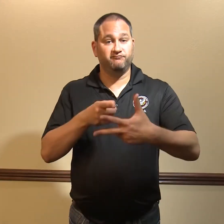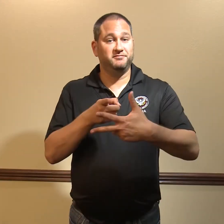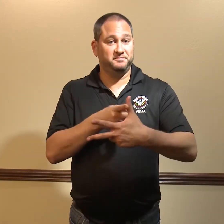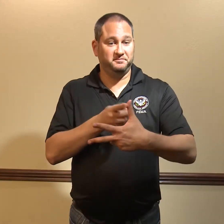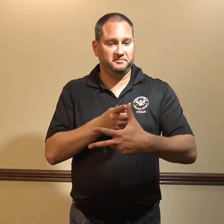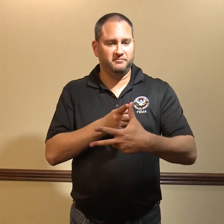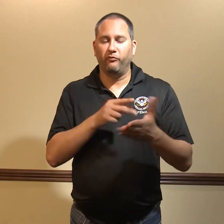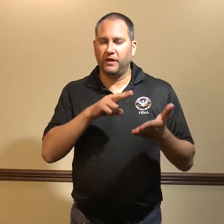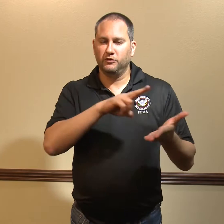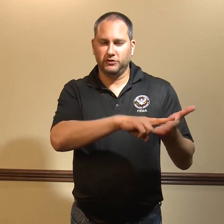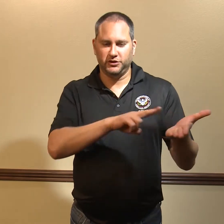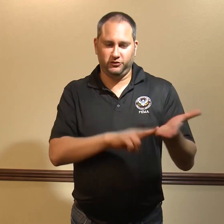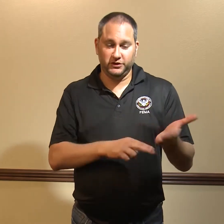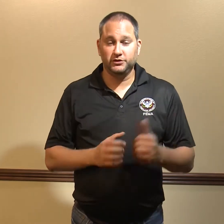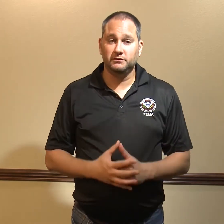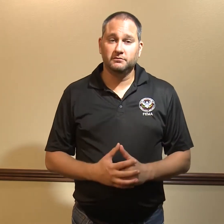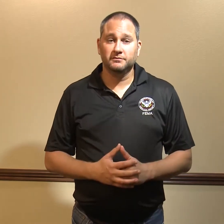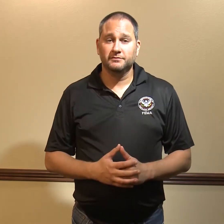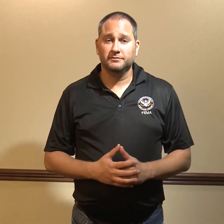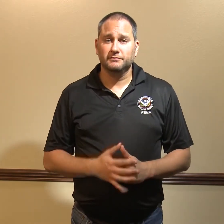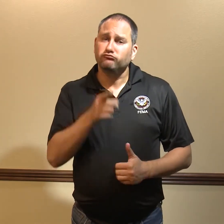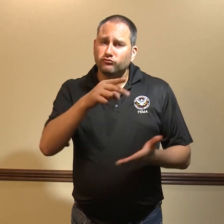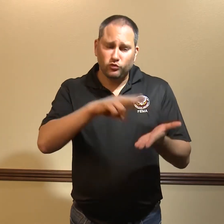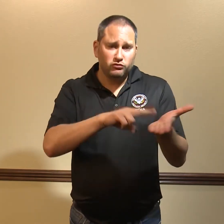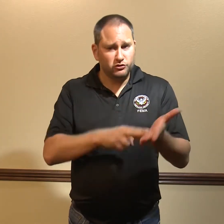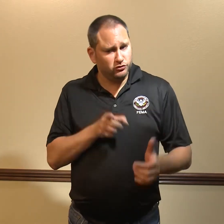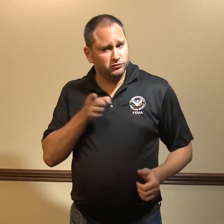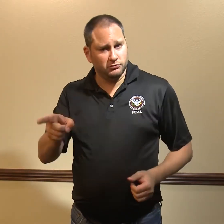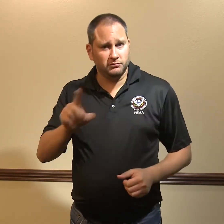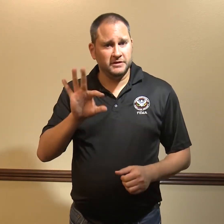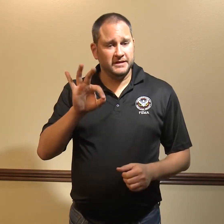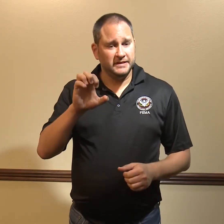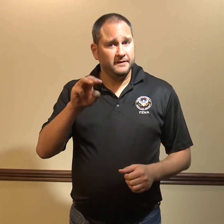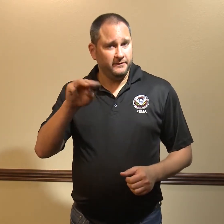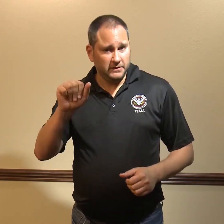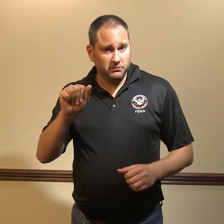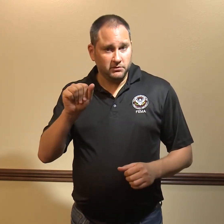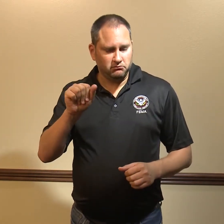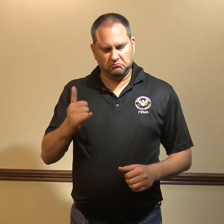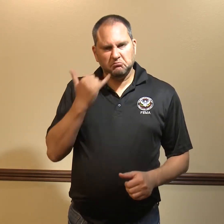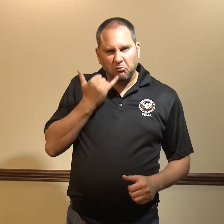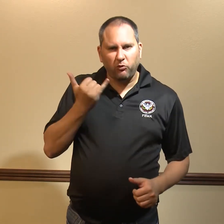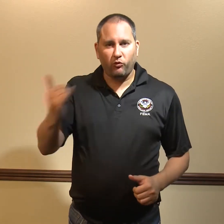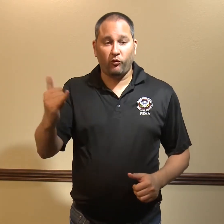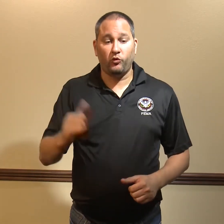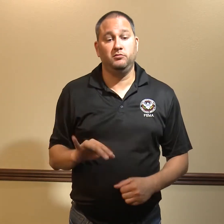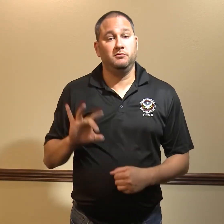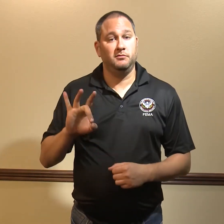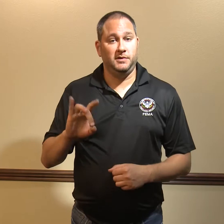Step 1, registration. Register with FEMA. Call